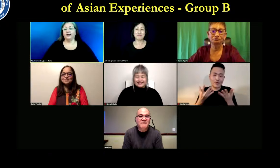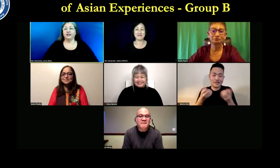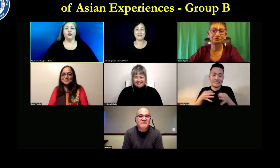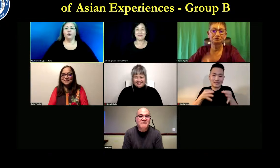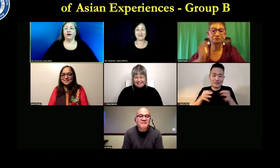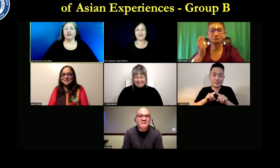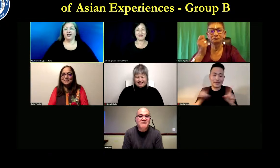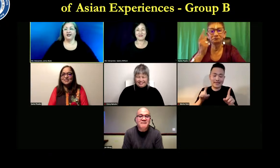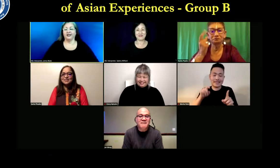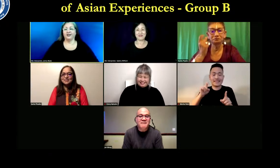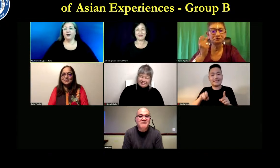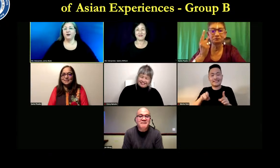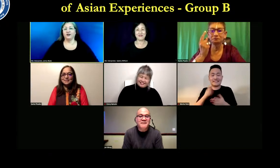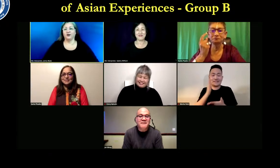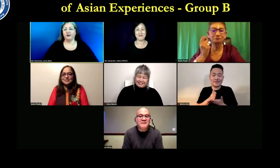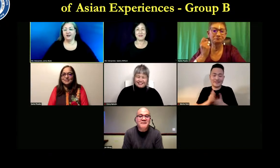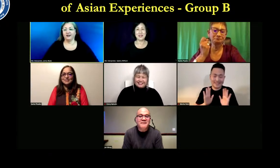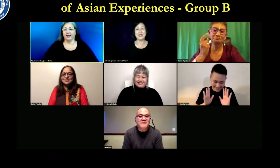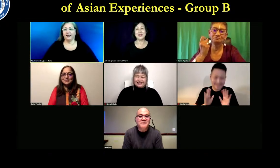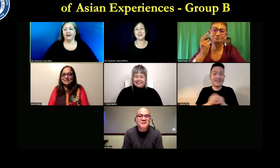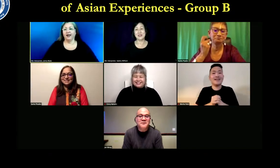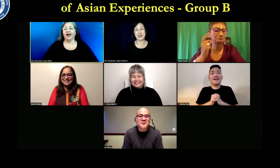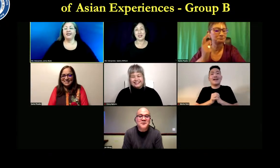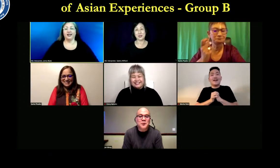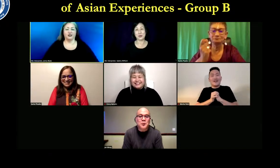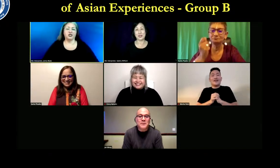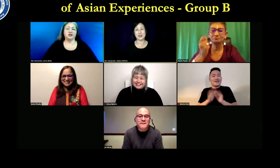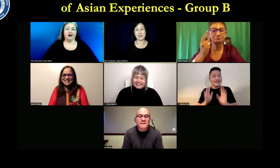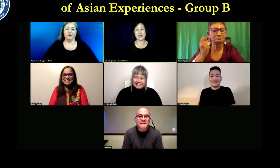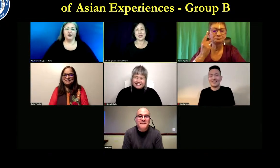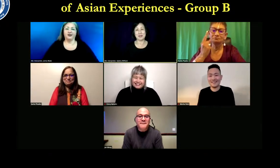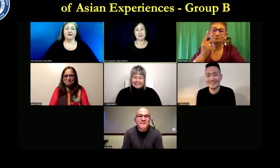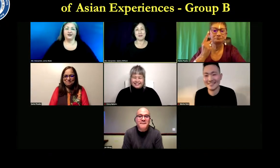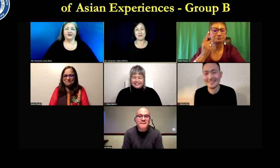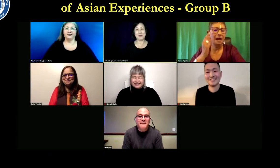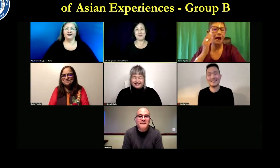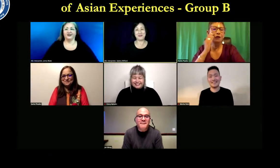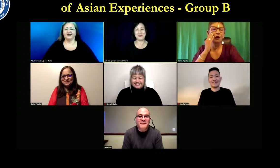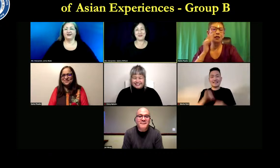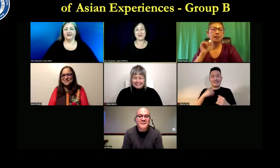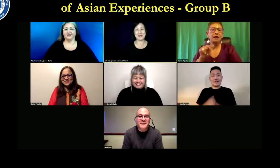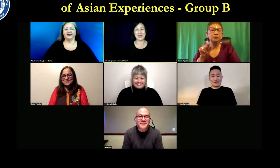Whew, there's so much. So much for me to say. I think I'll just stop here.